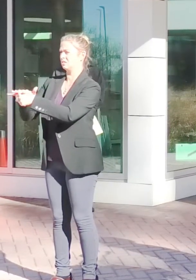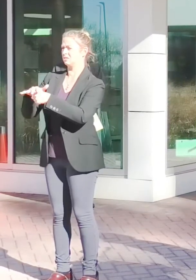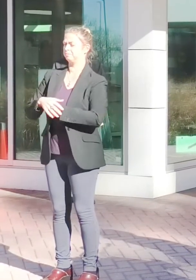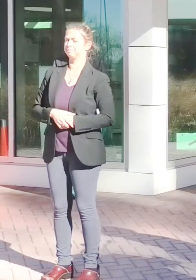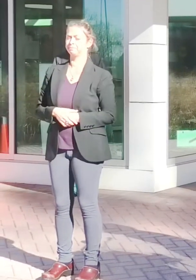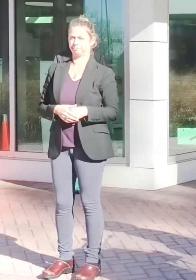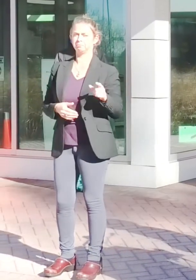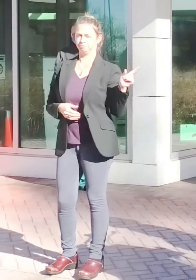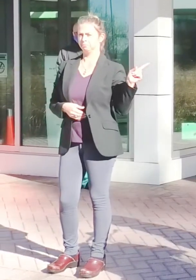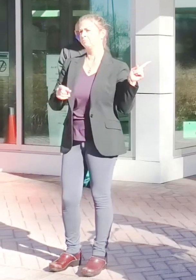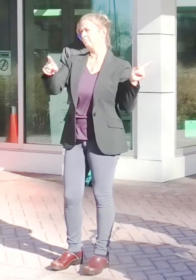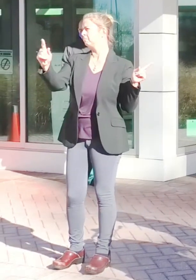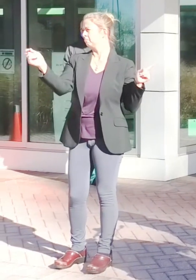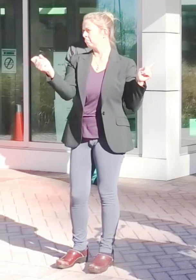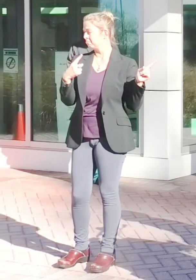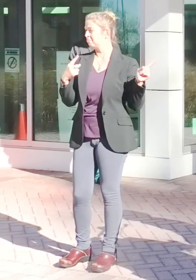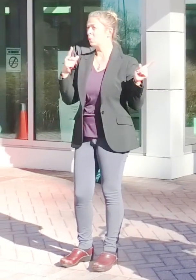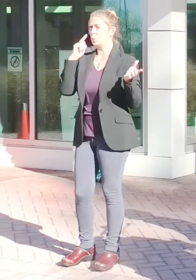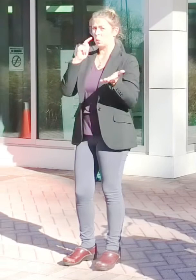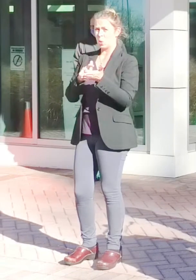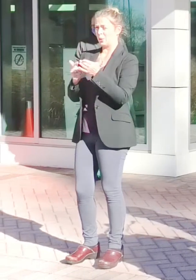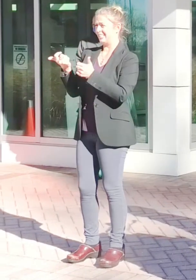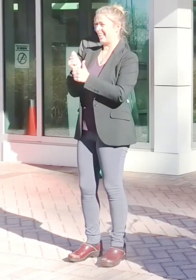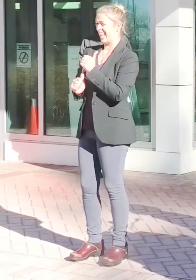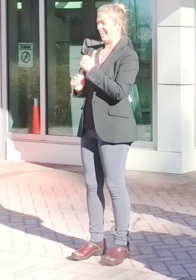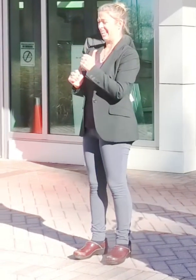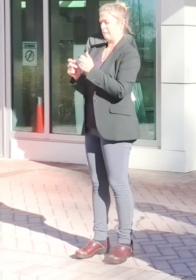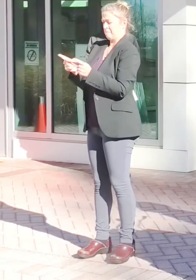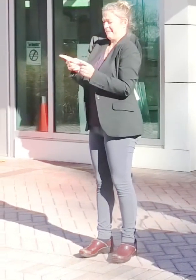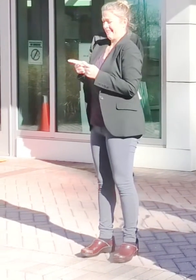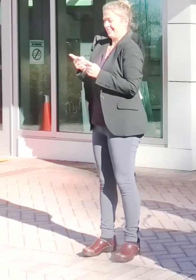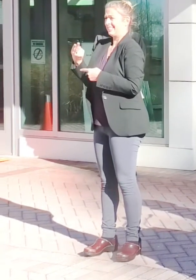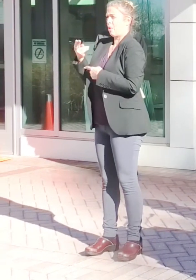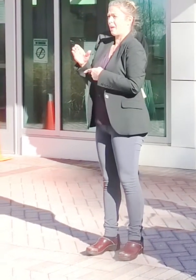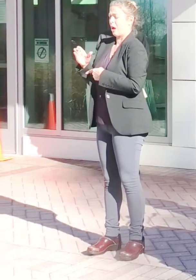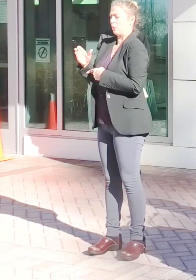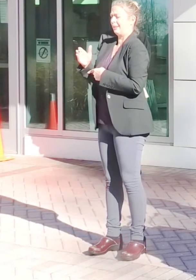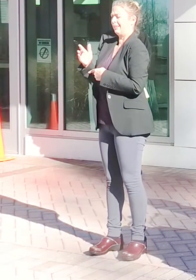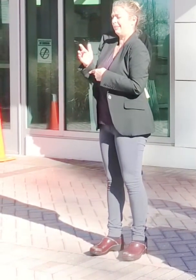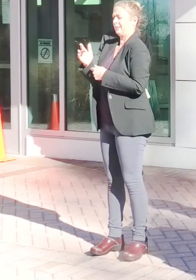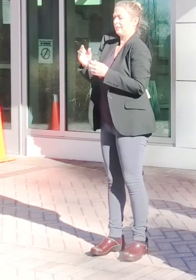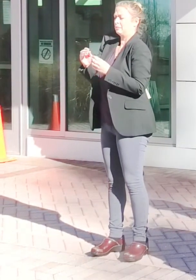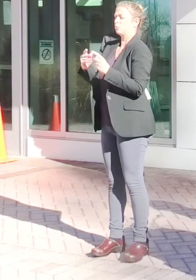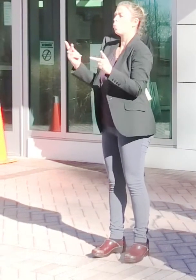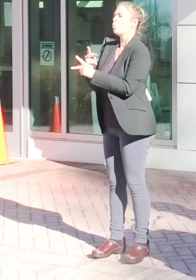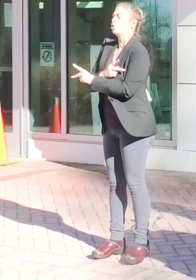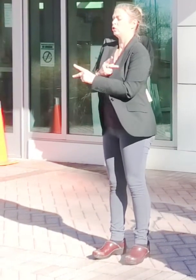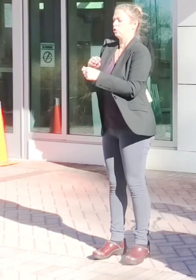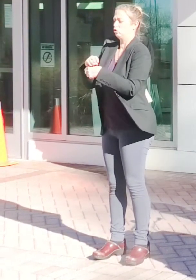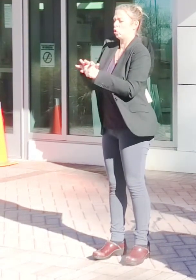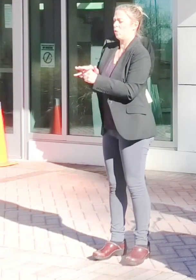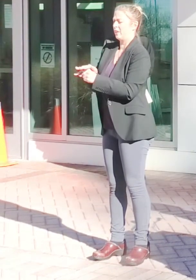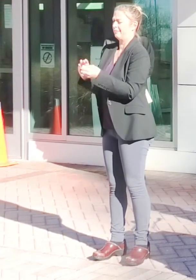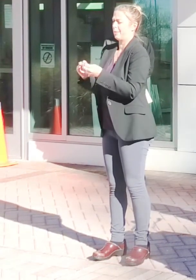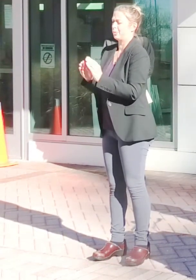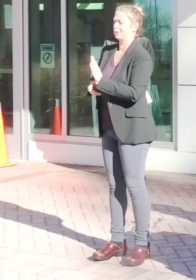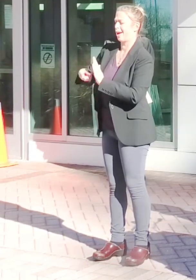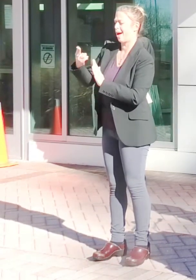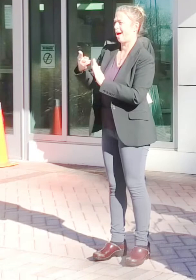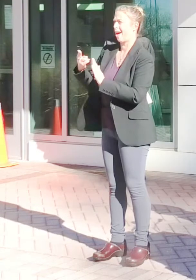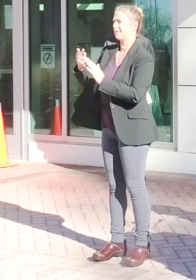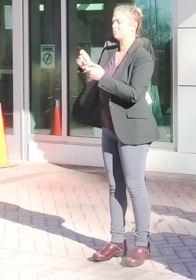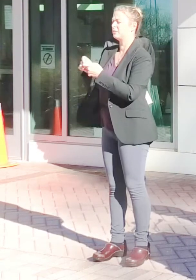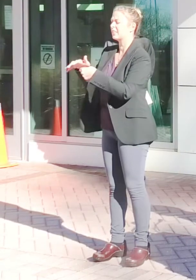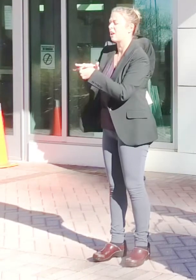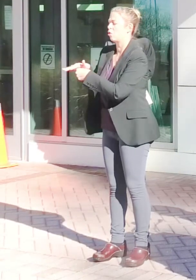The question was, are we seeing any hot spots in Howard County, geographic areas or